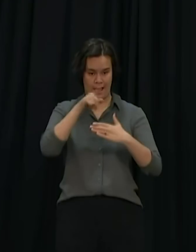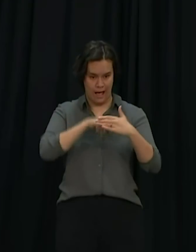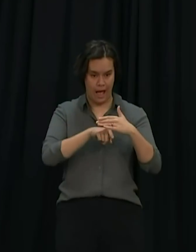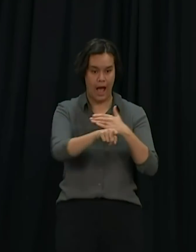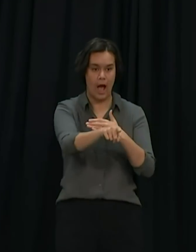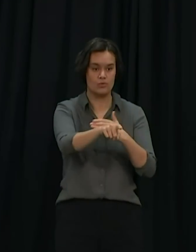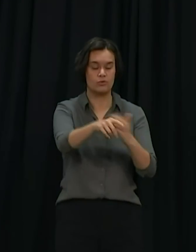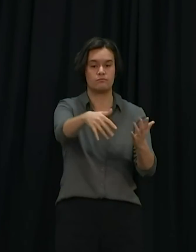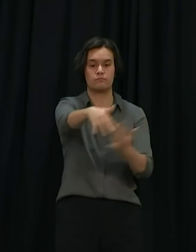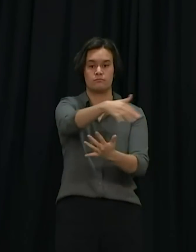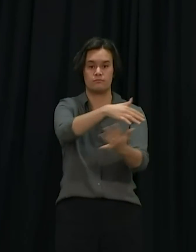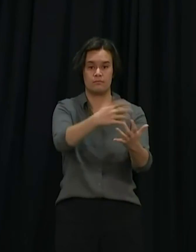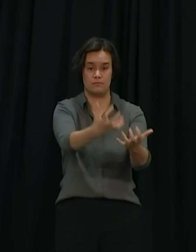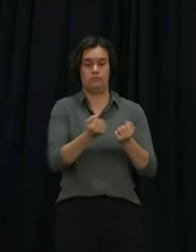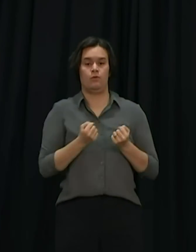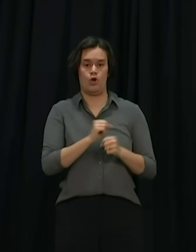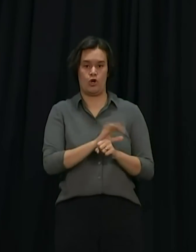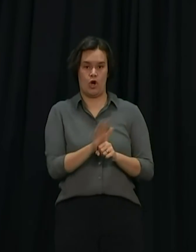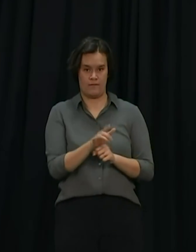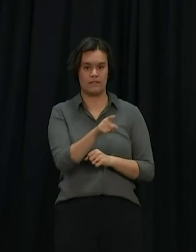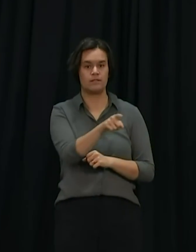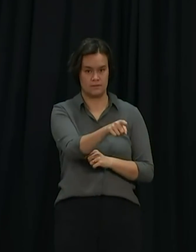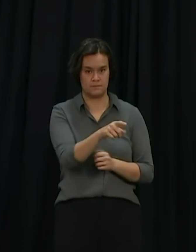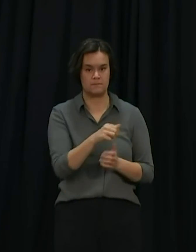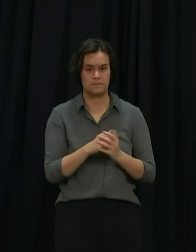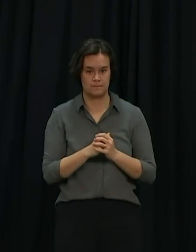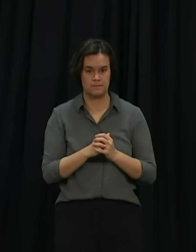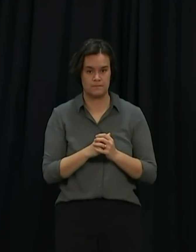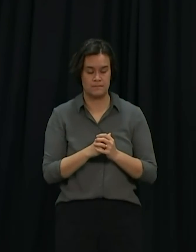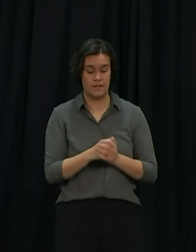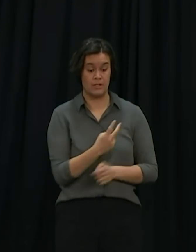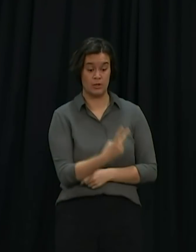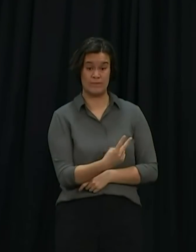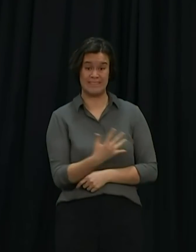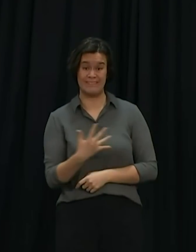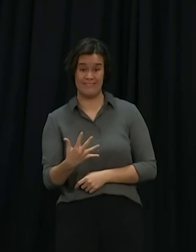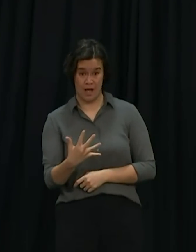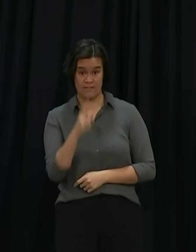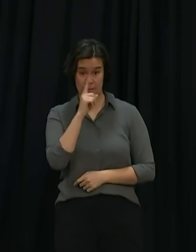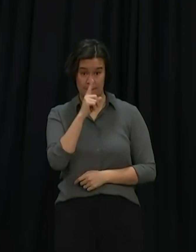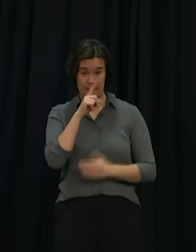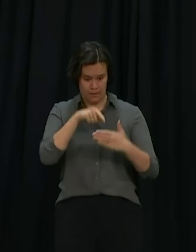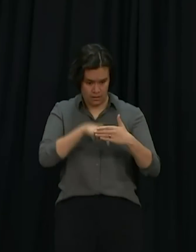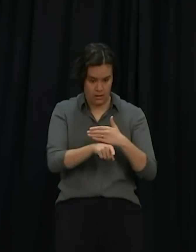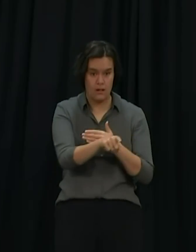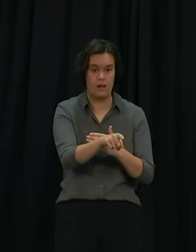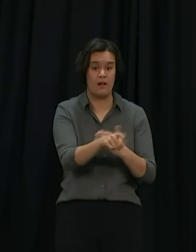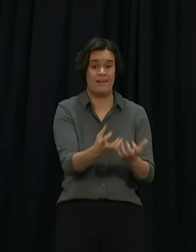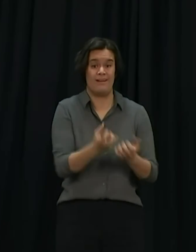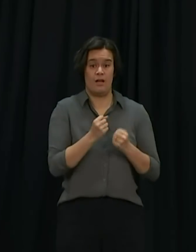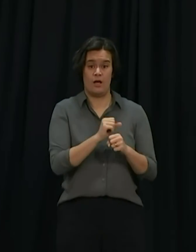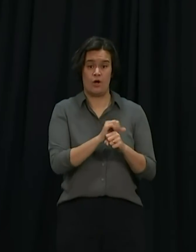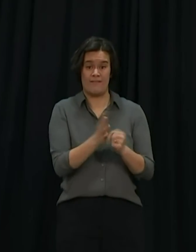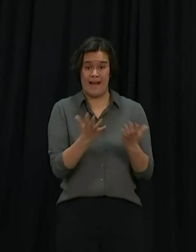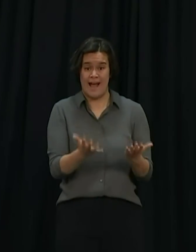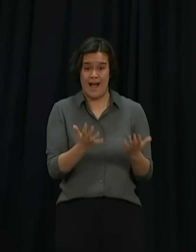advised to date that the Ministry of Health analysis is showing that these are generally essential work sites and tend not to be customer-facing